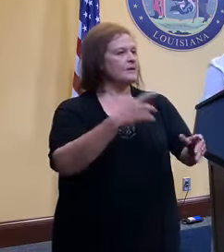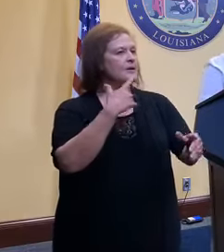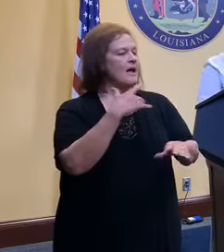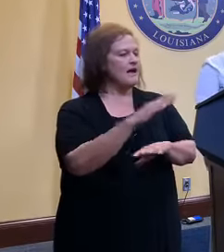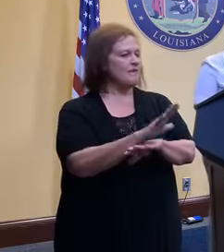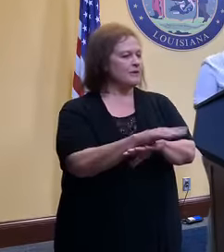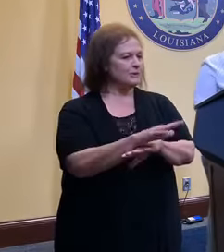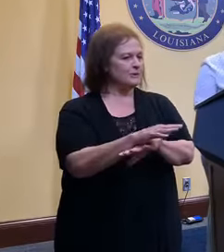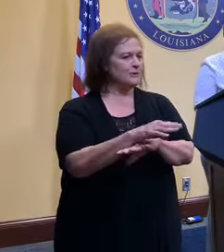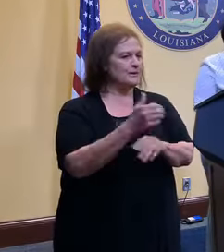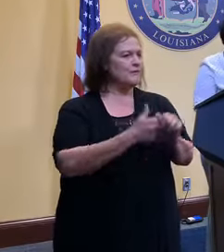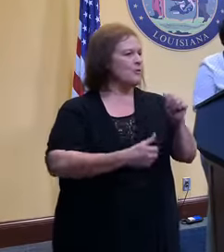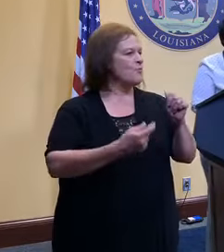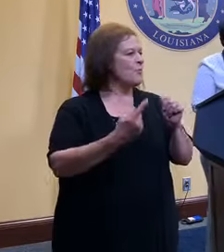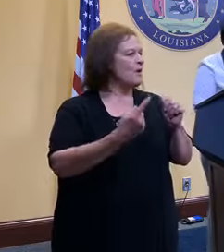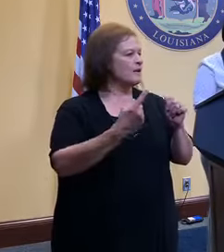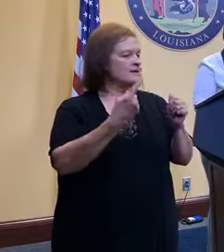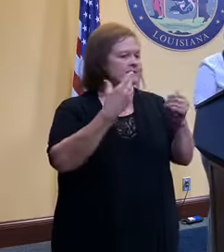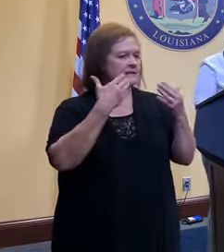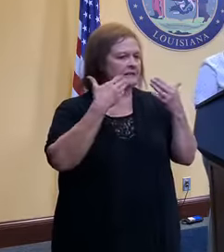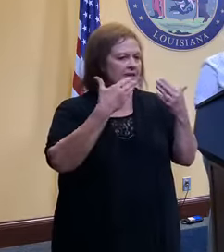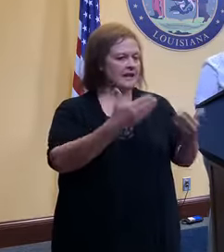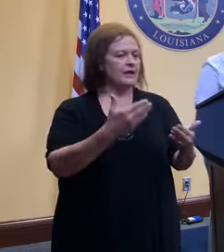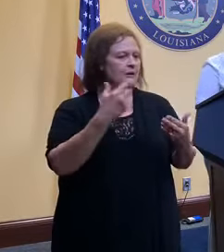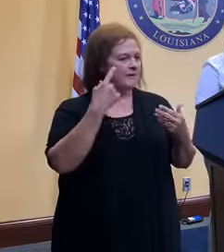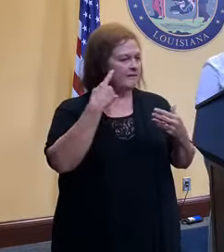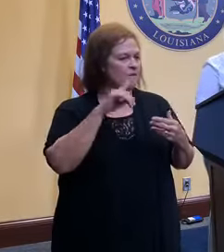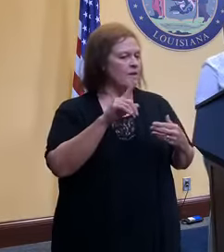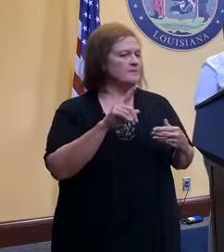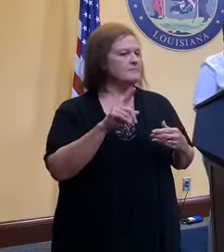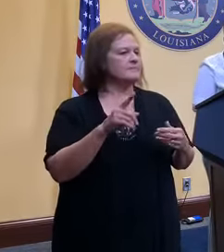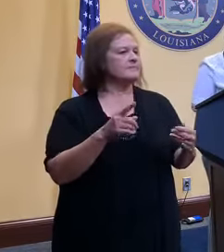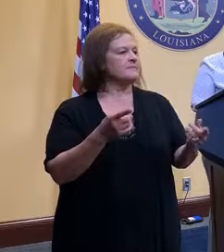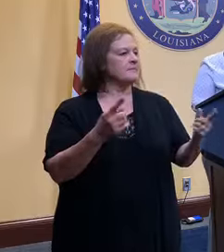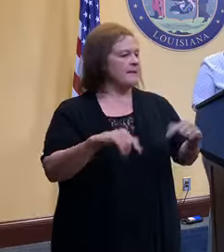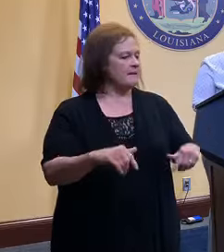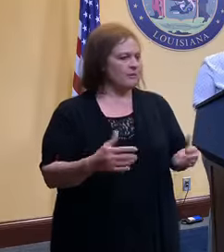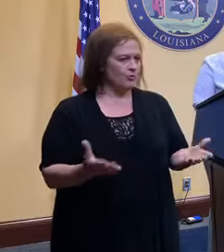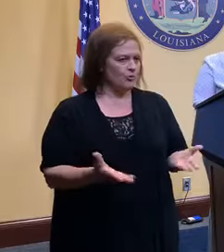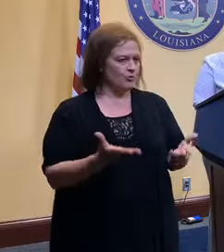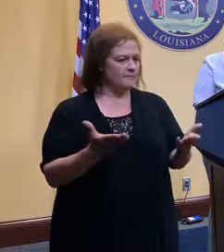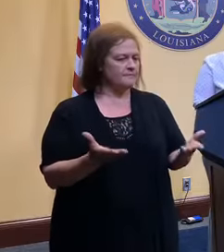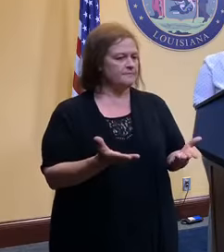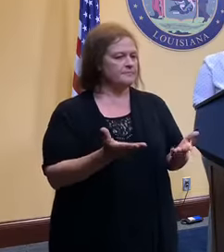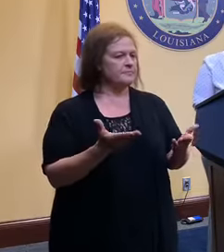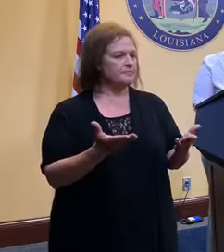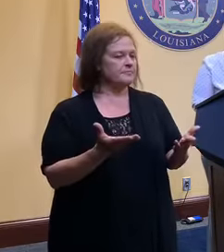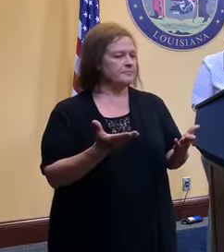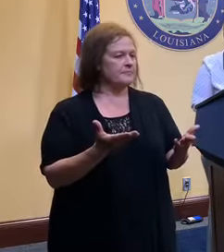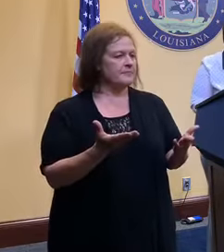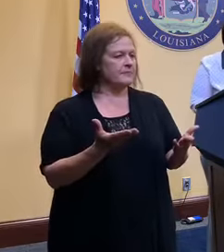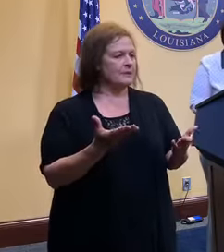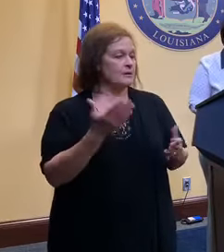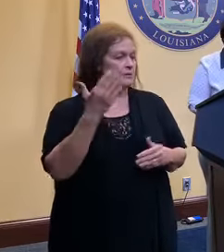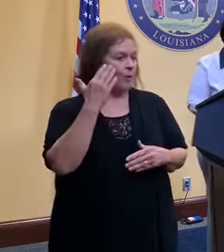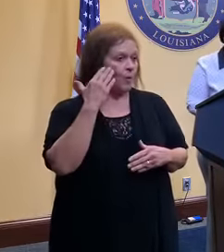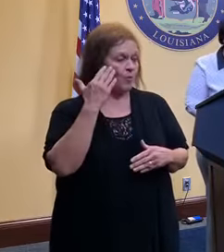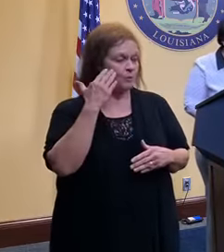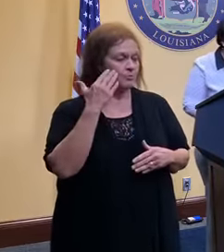Well, good afternoon, everyone, and thank you so much for being here. You know that we have